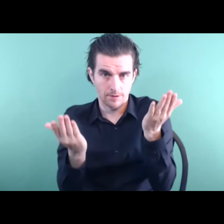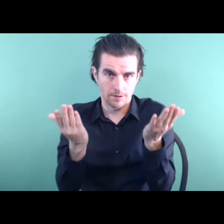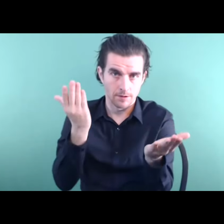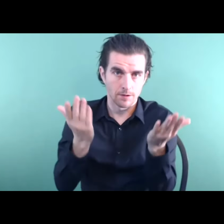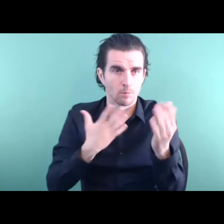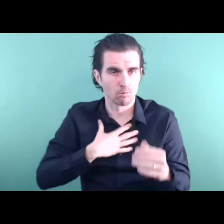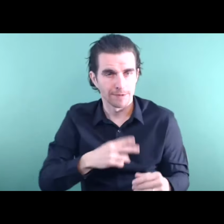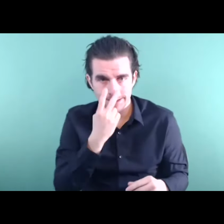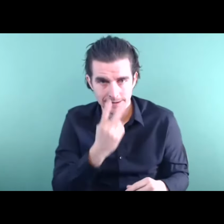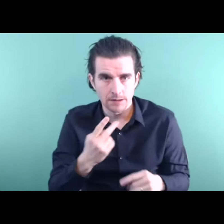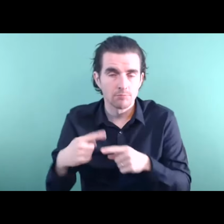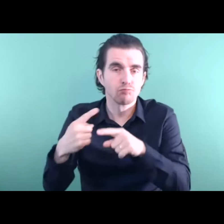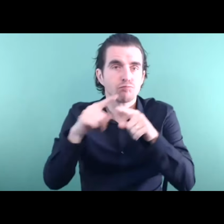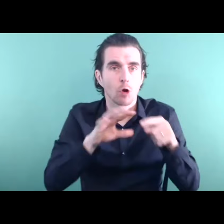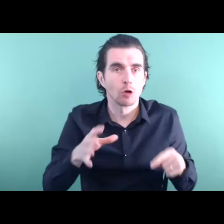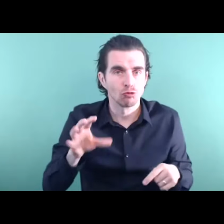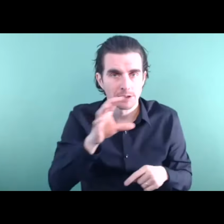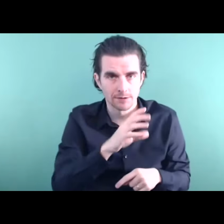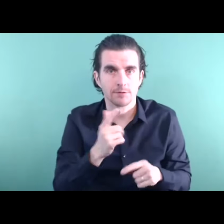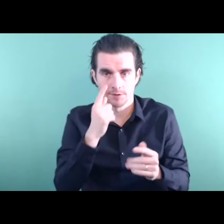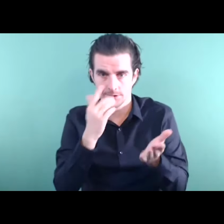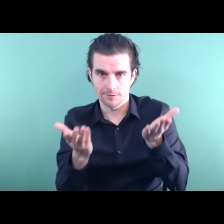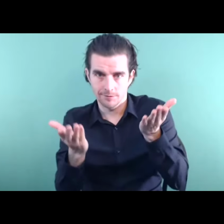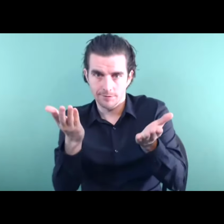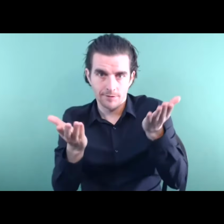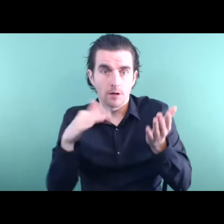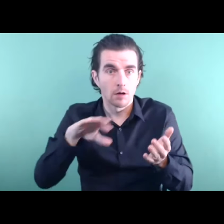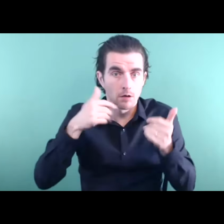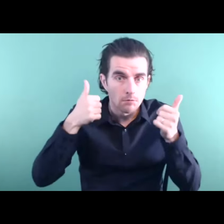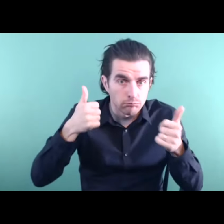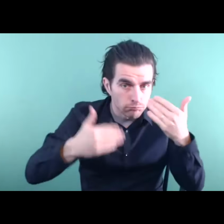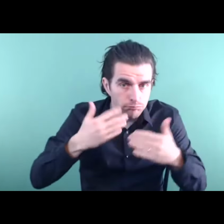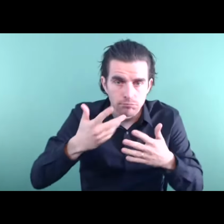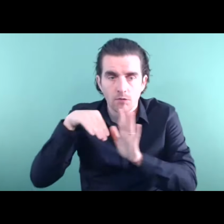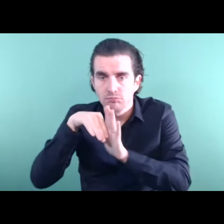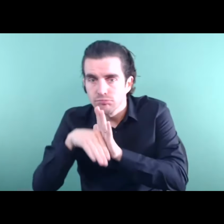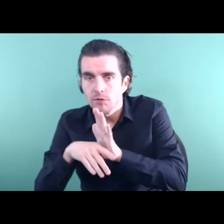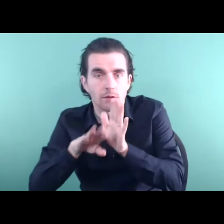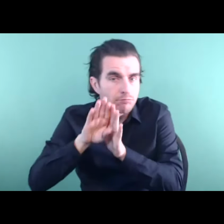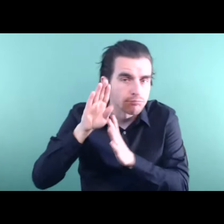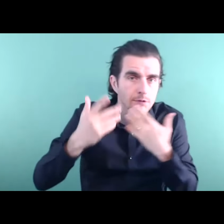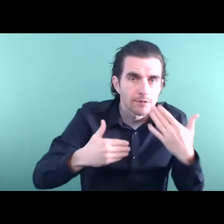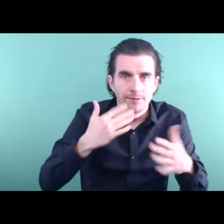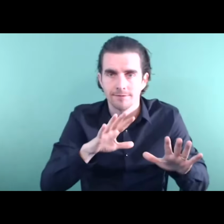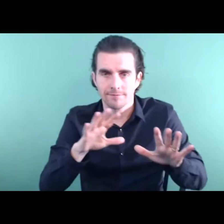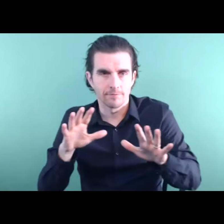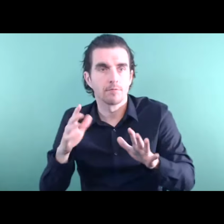on the indicators such as at risk of poverty or social exclusion, employment rate of persons with